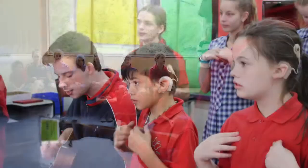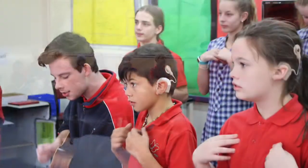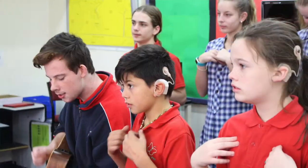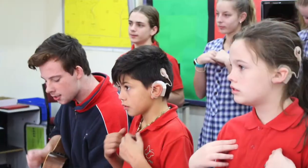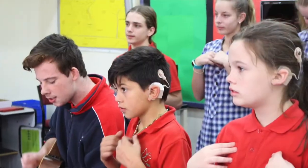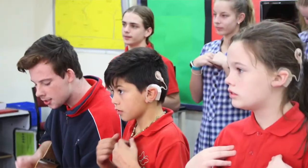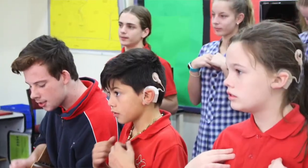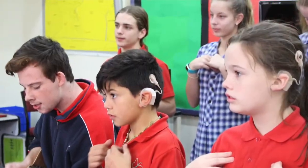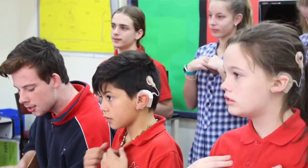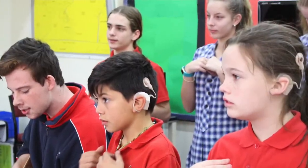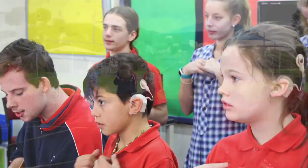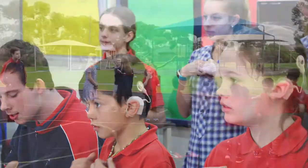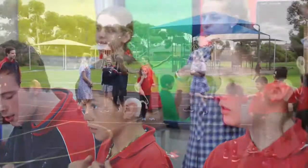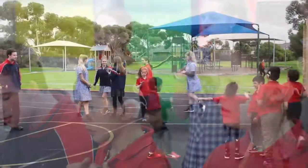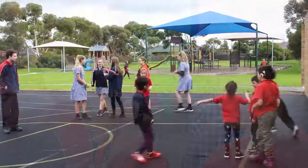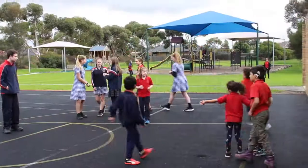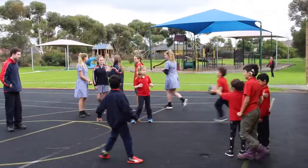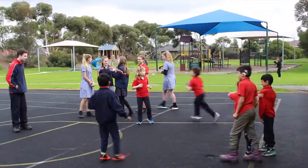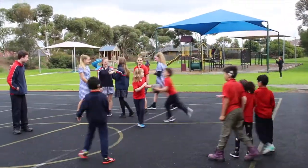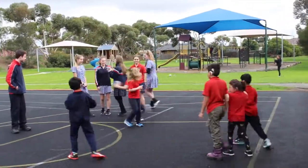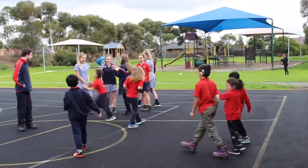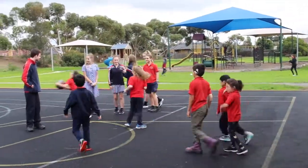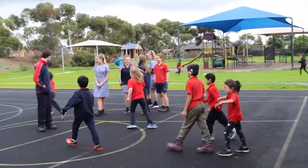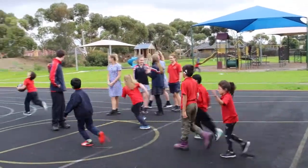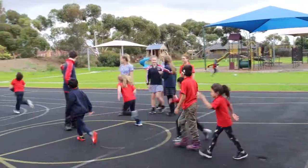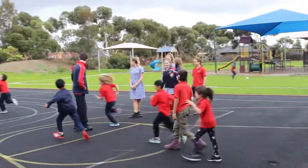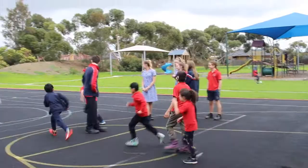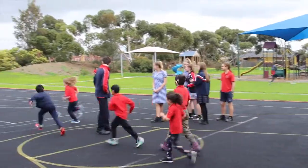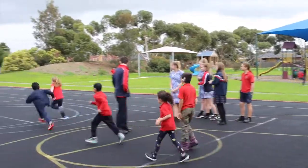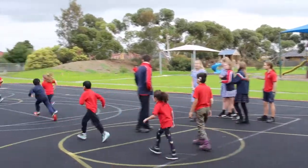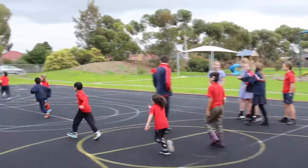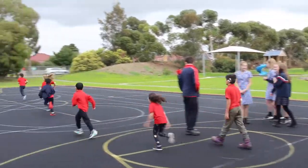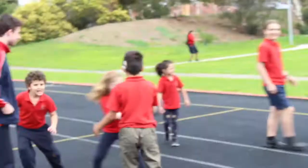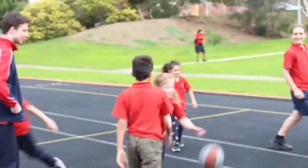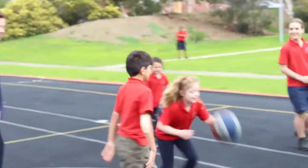I'm just like you. Just like you.